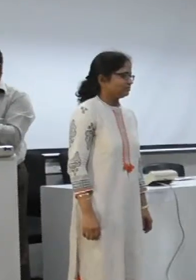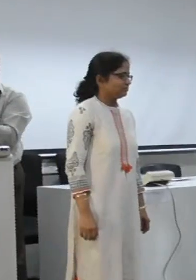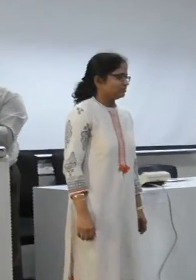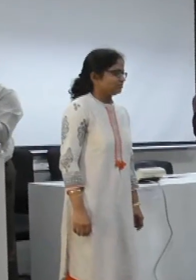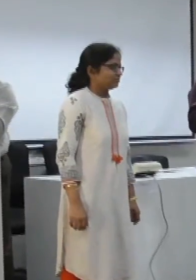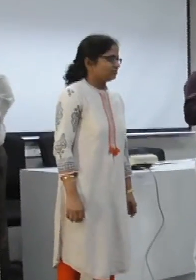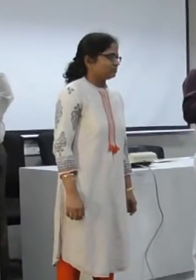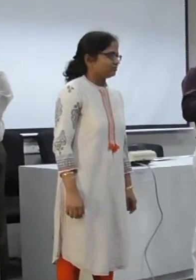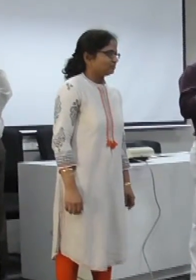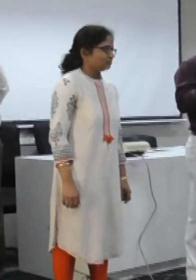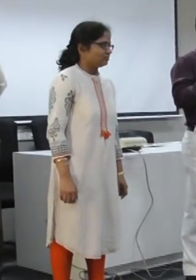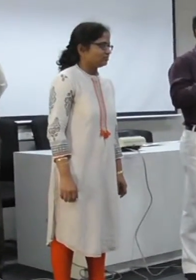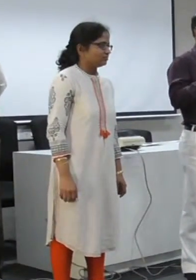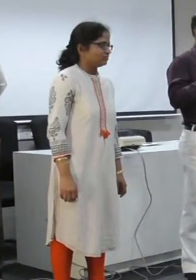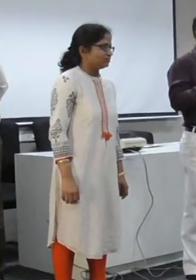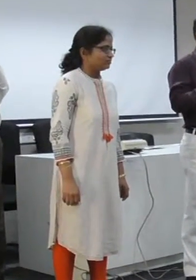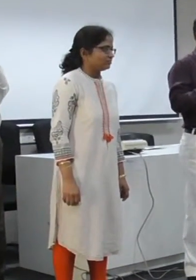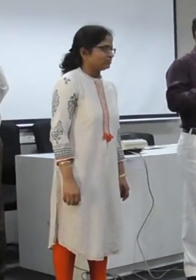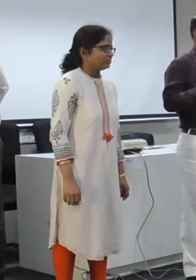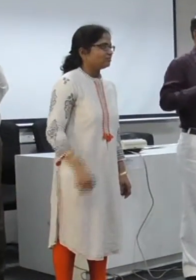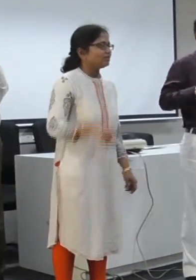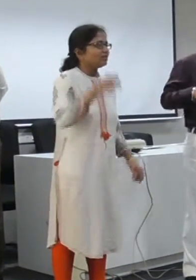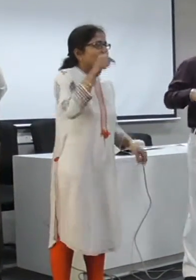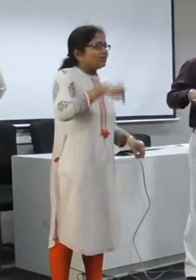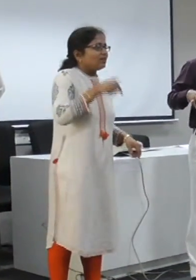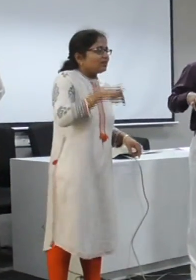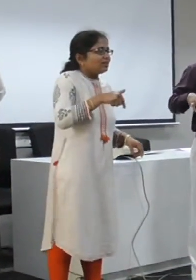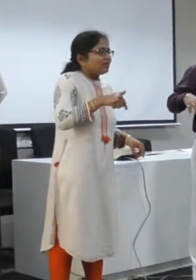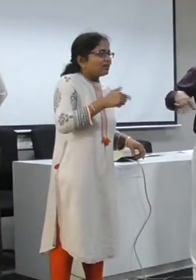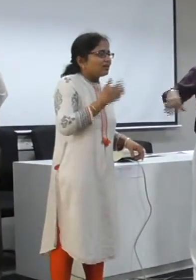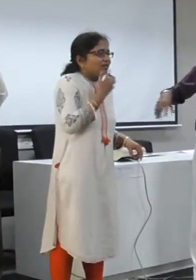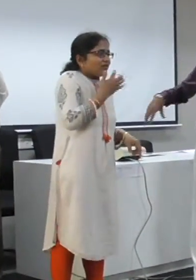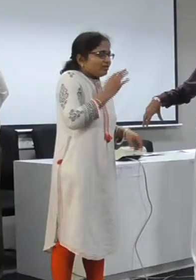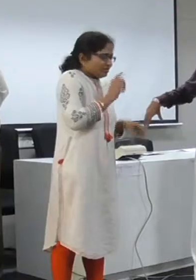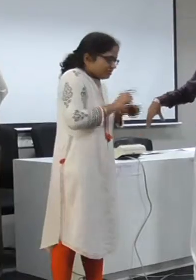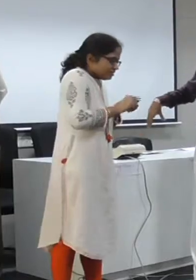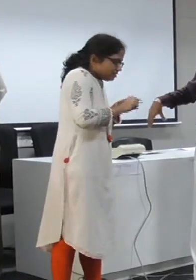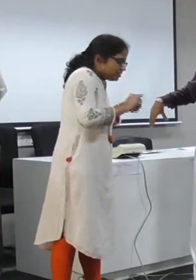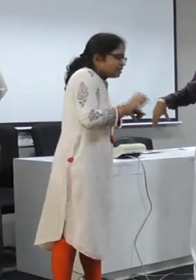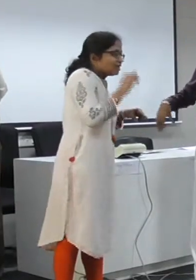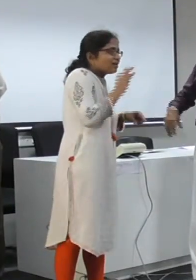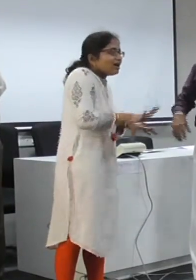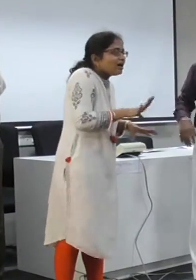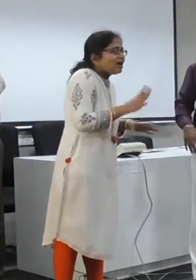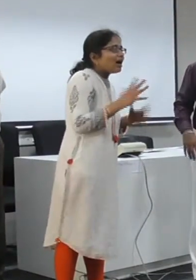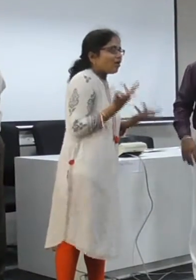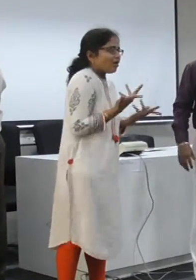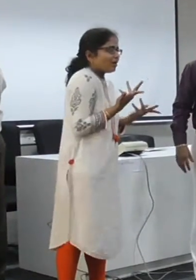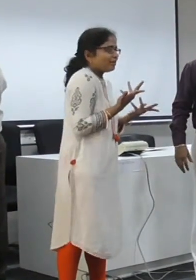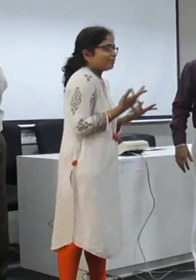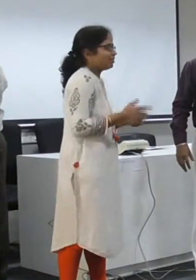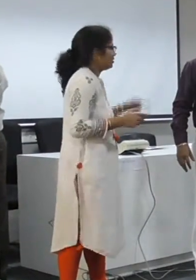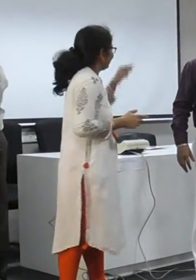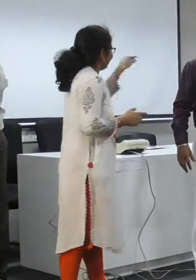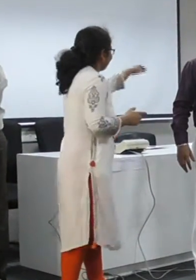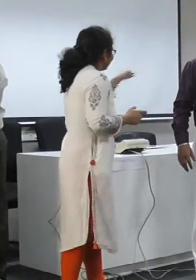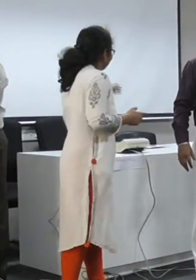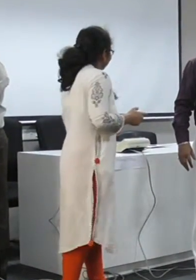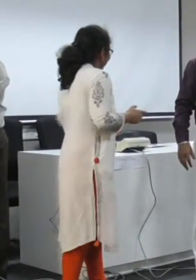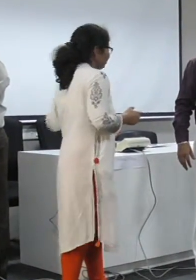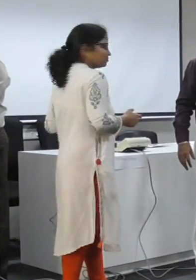Now we will do the hands-on training as to what happens in the polling booth.